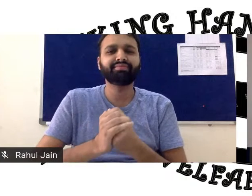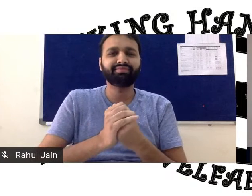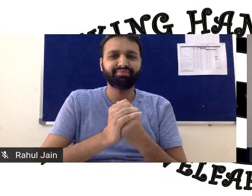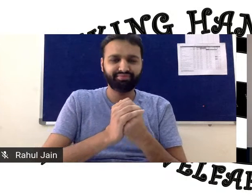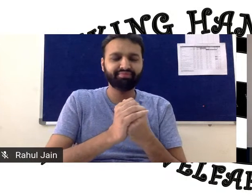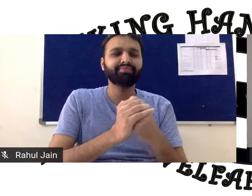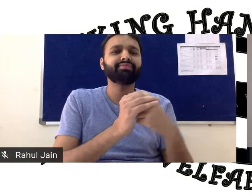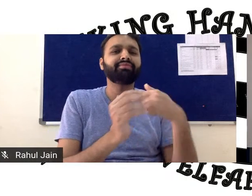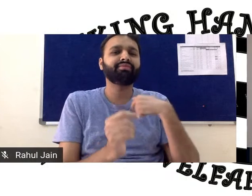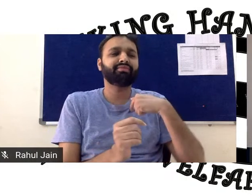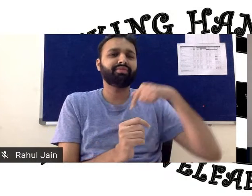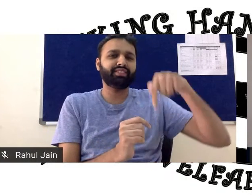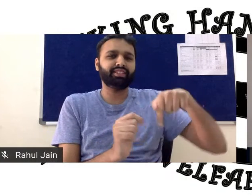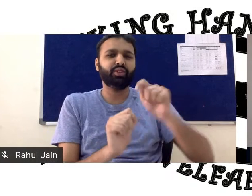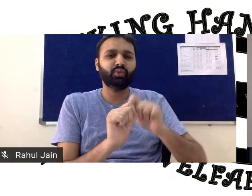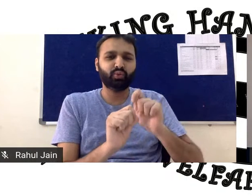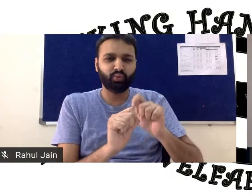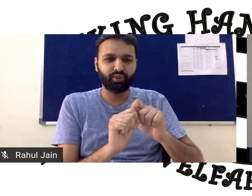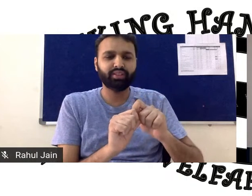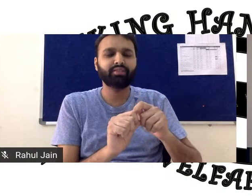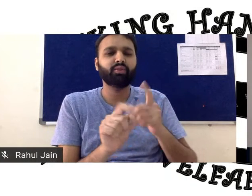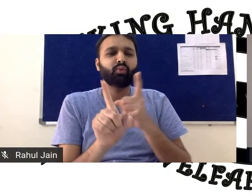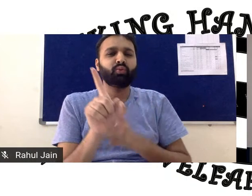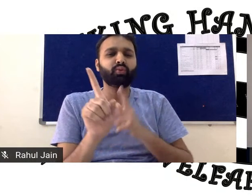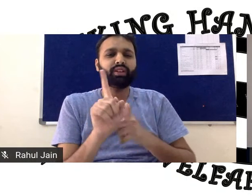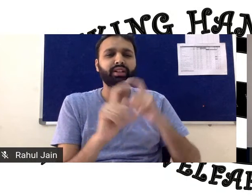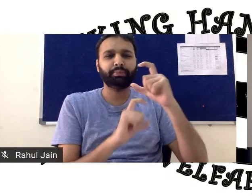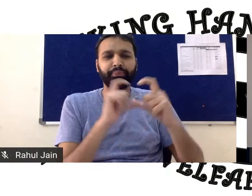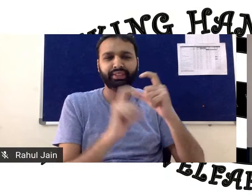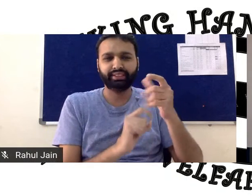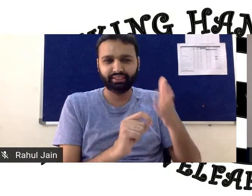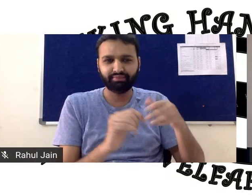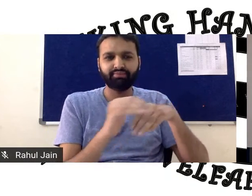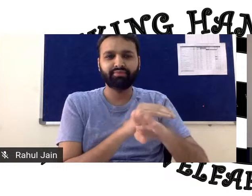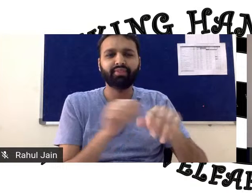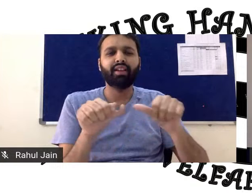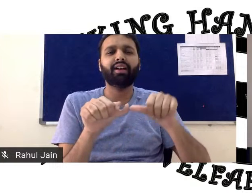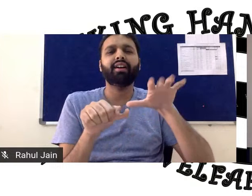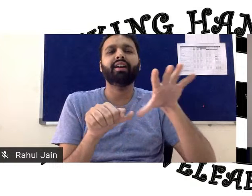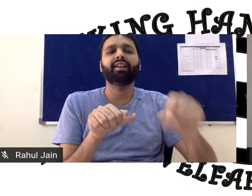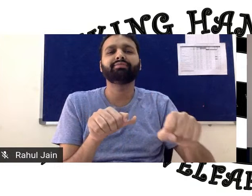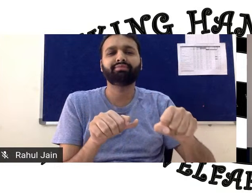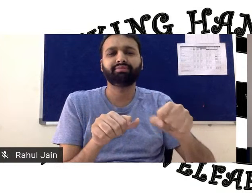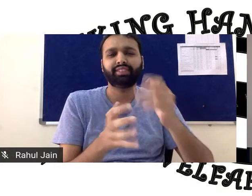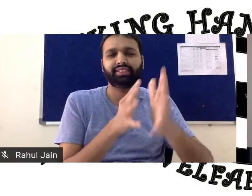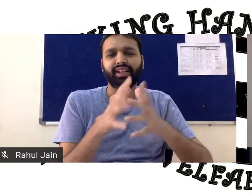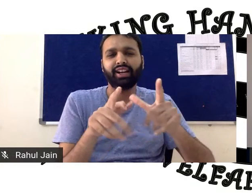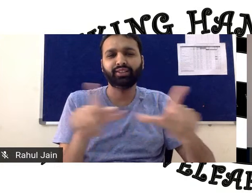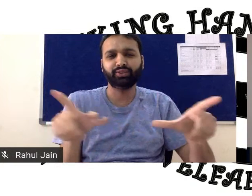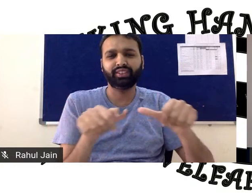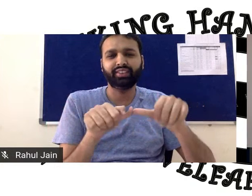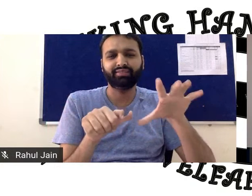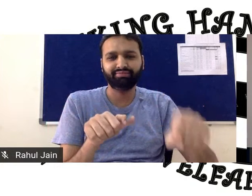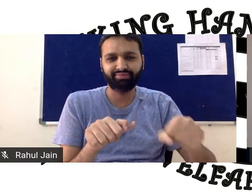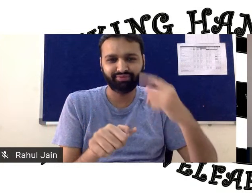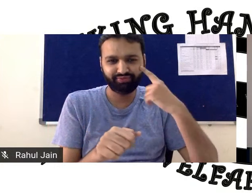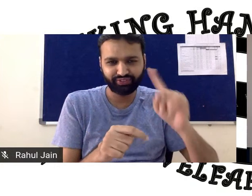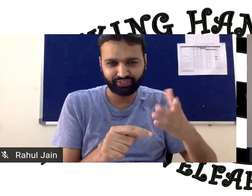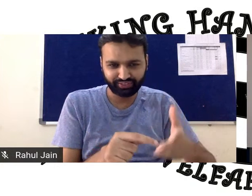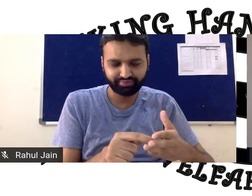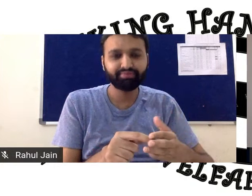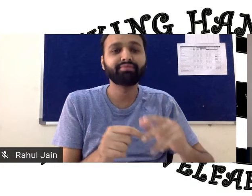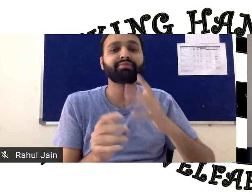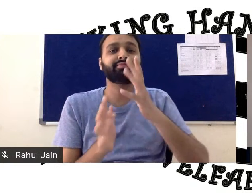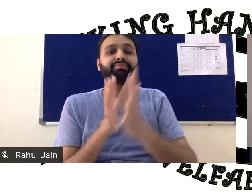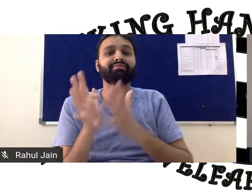with Speaking Hands as an advisor also. And I'm also working in a company called